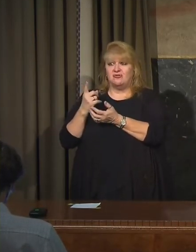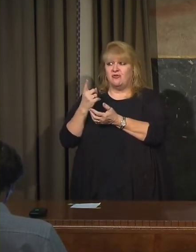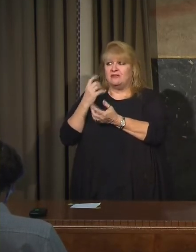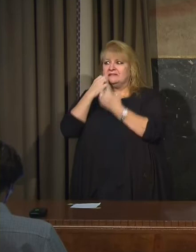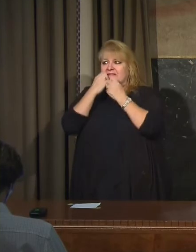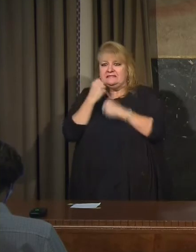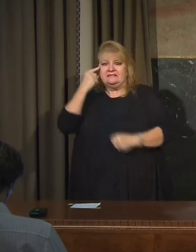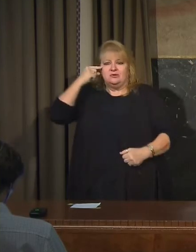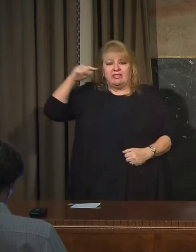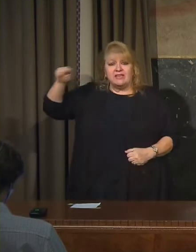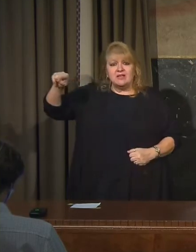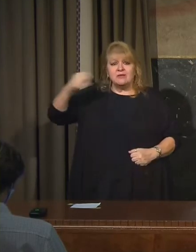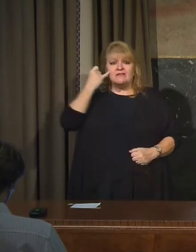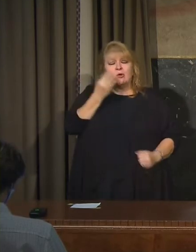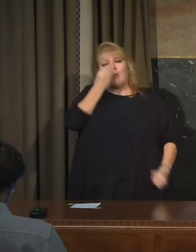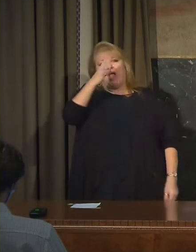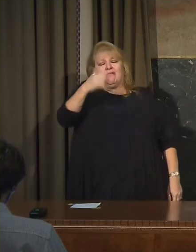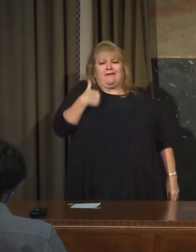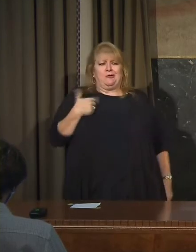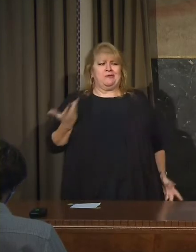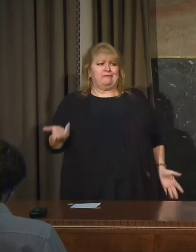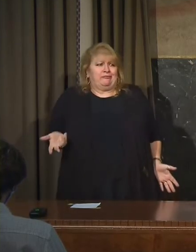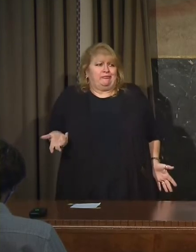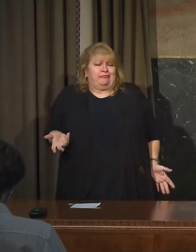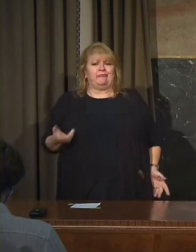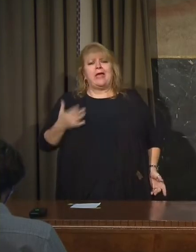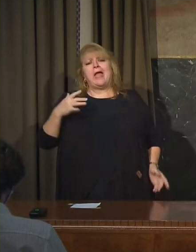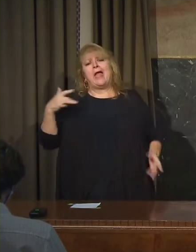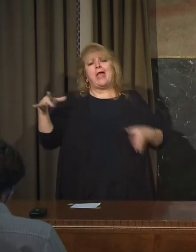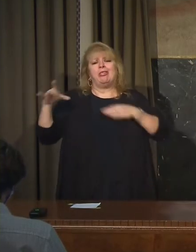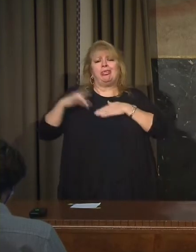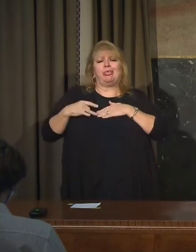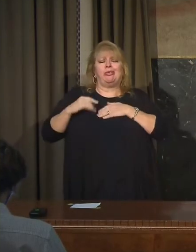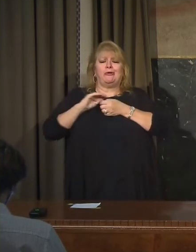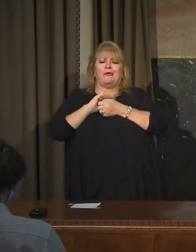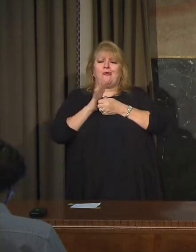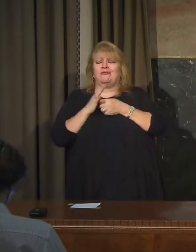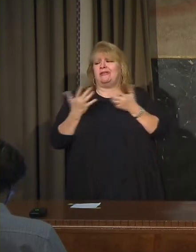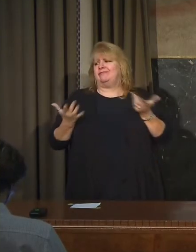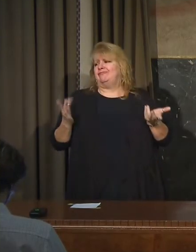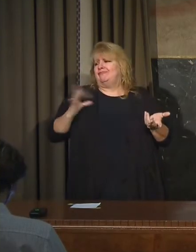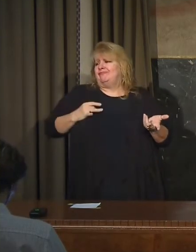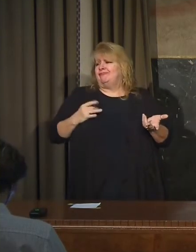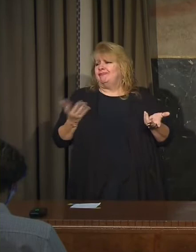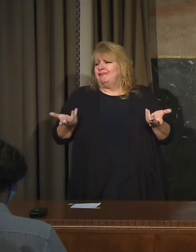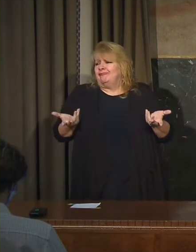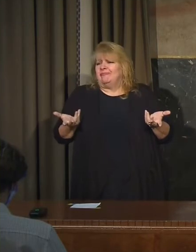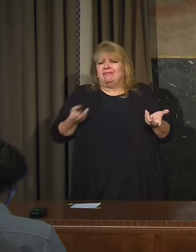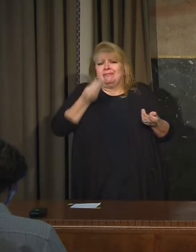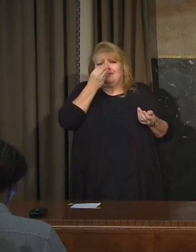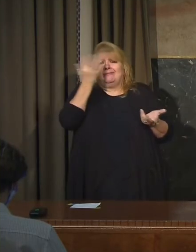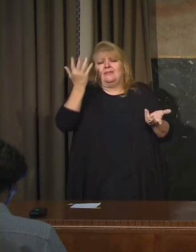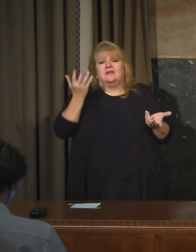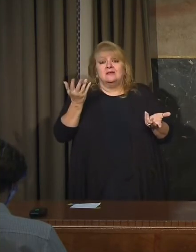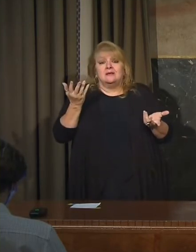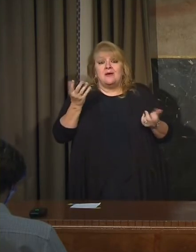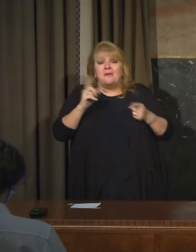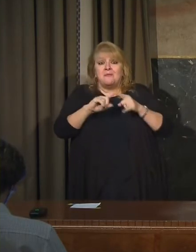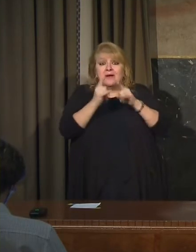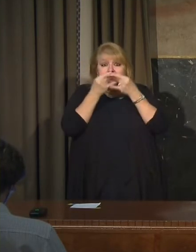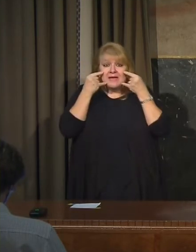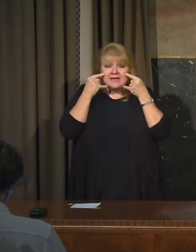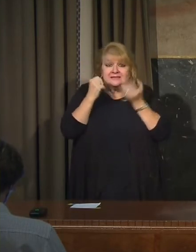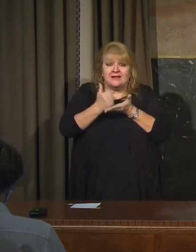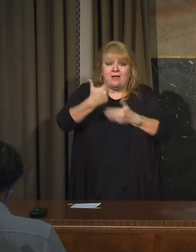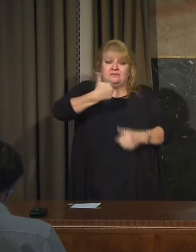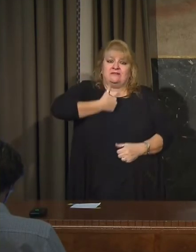Even if you're not concerned about yourself, and we do know that masks confer a benefit on the wearer as well. So